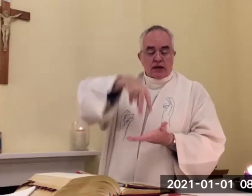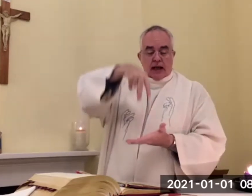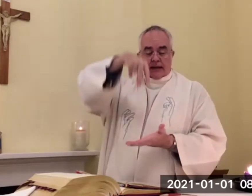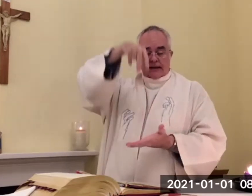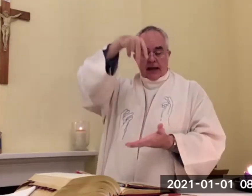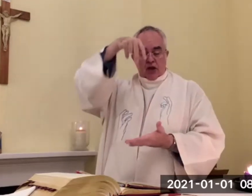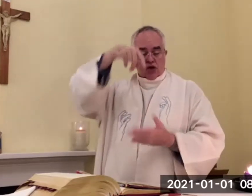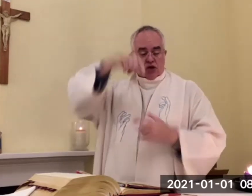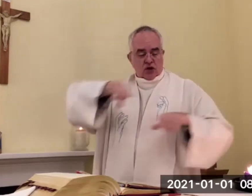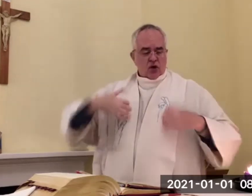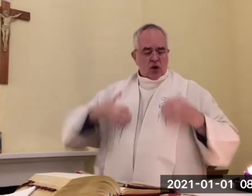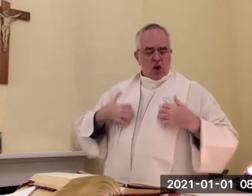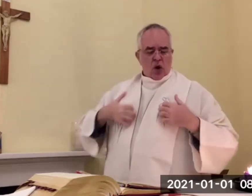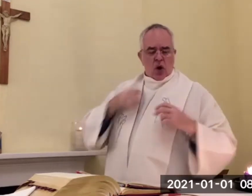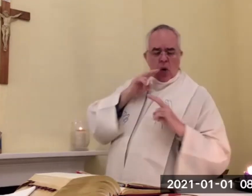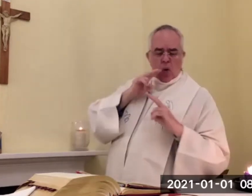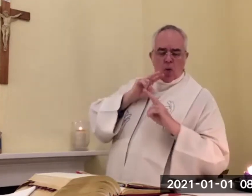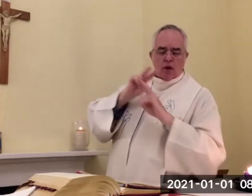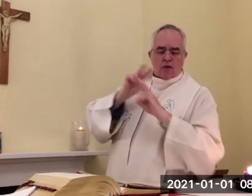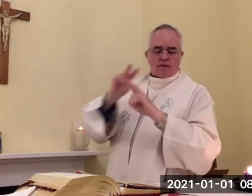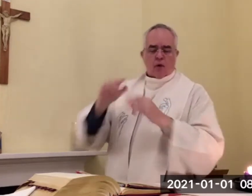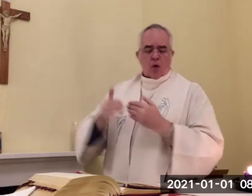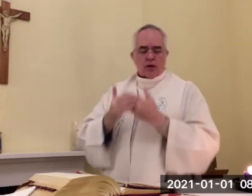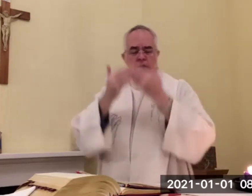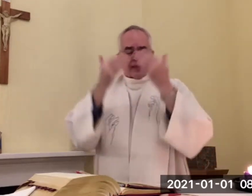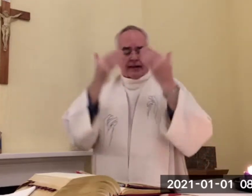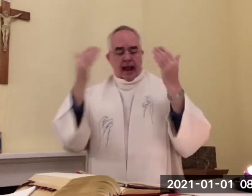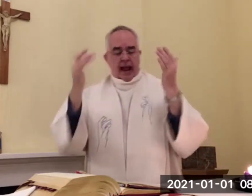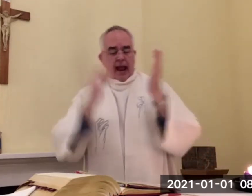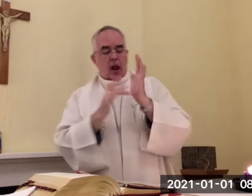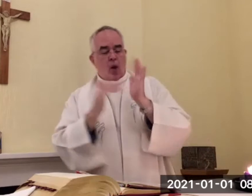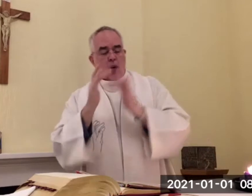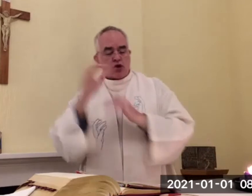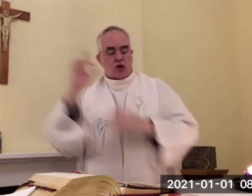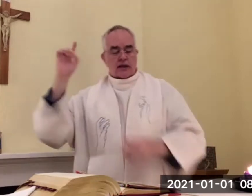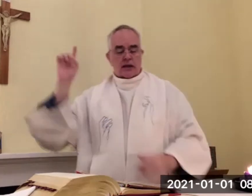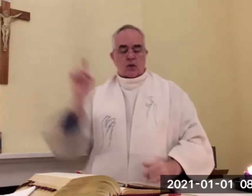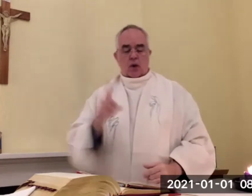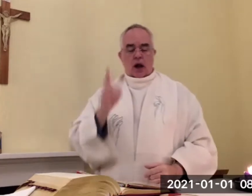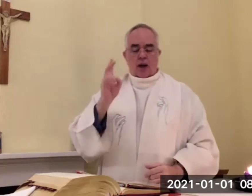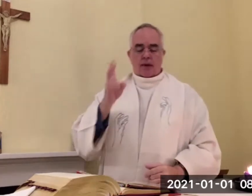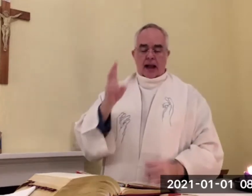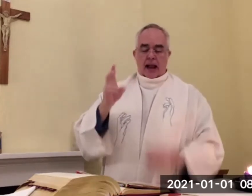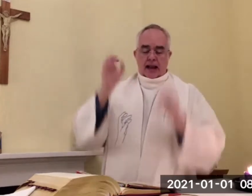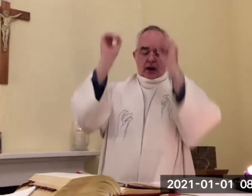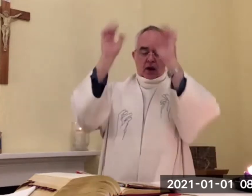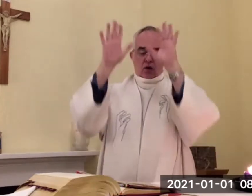and ascension. We look forward to the day when Jesus will come again in